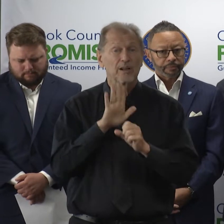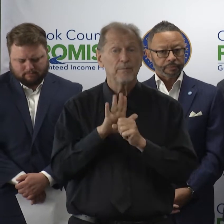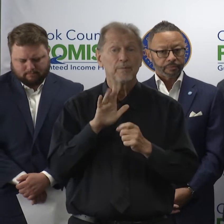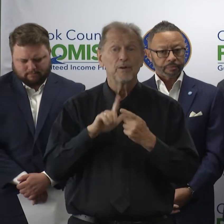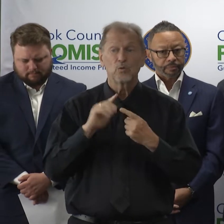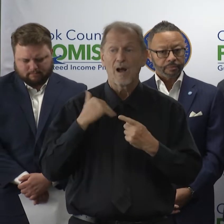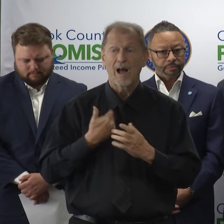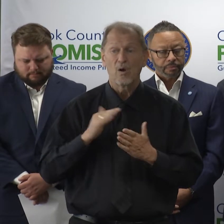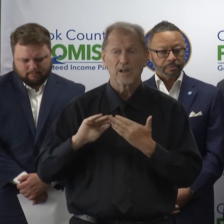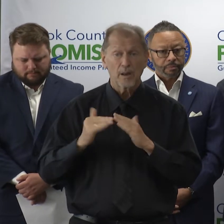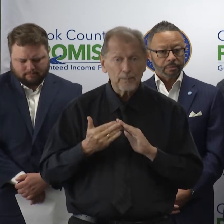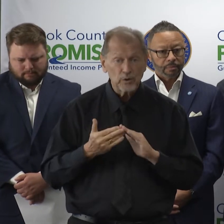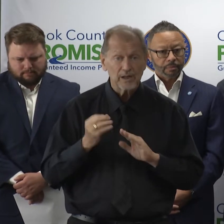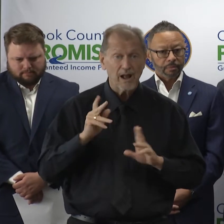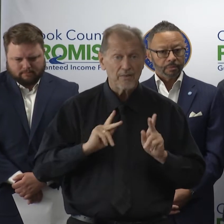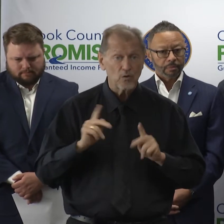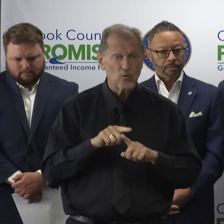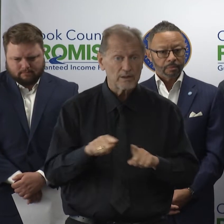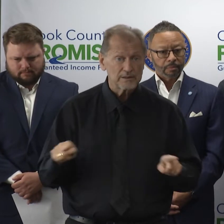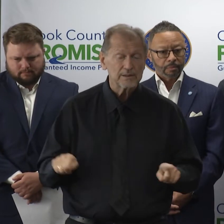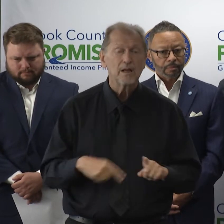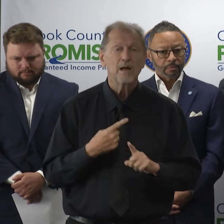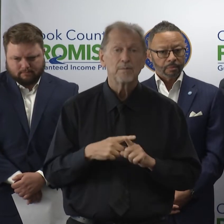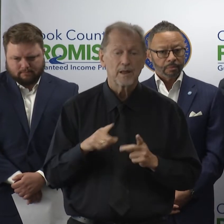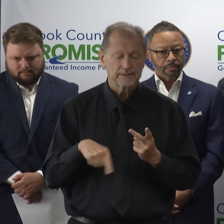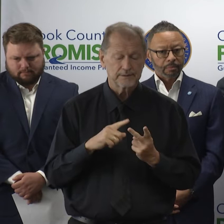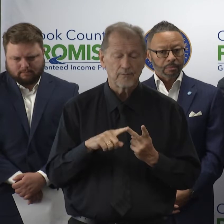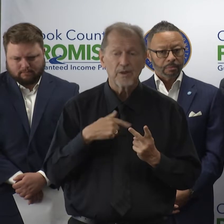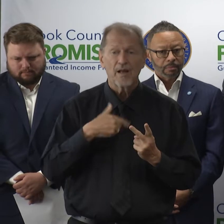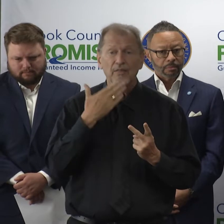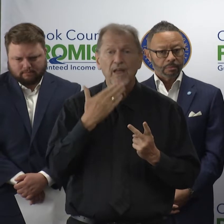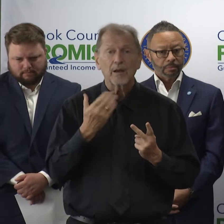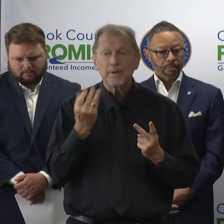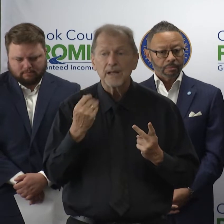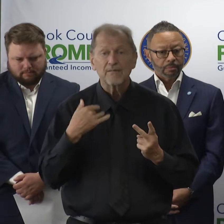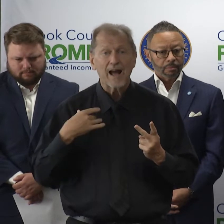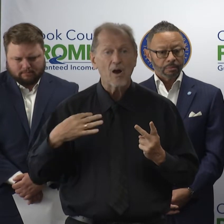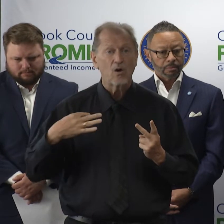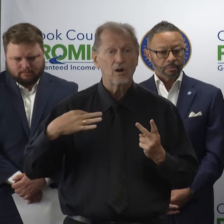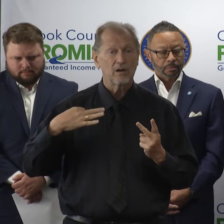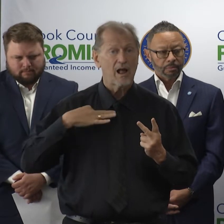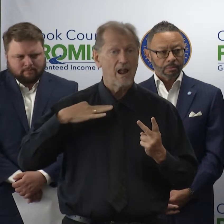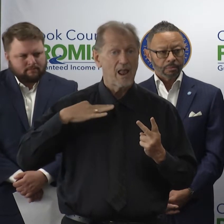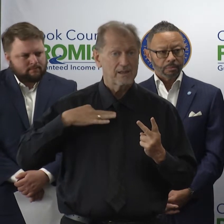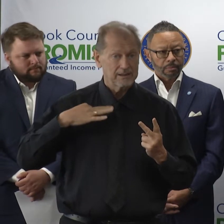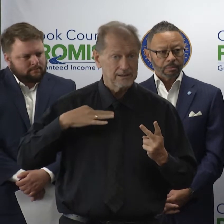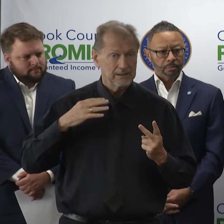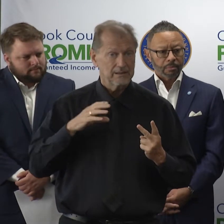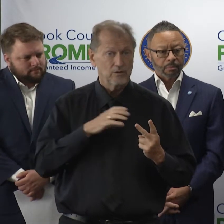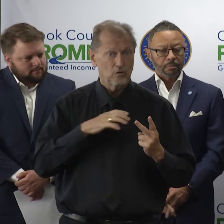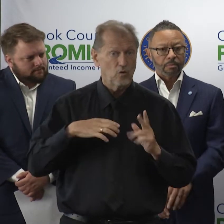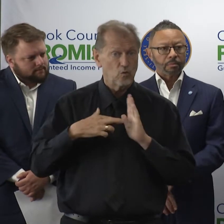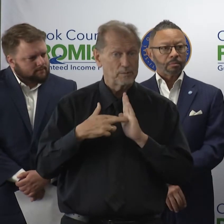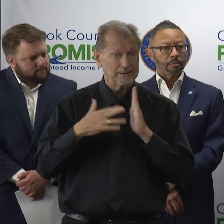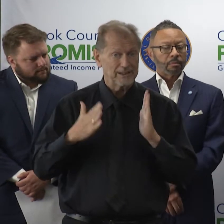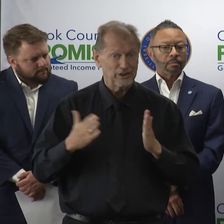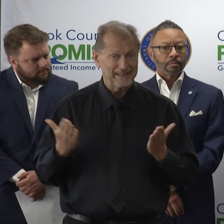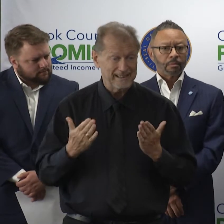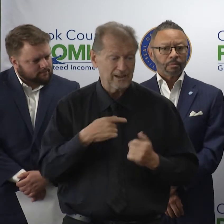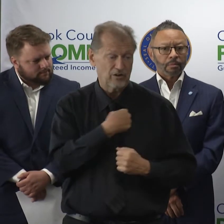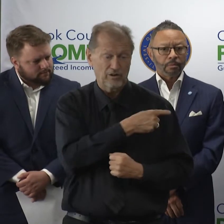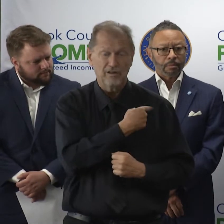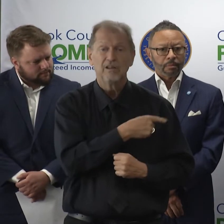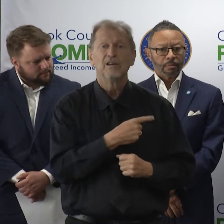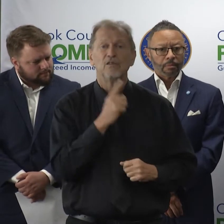to our communities and our residents. I want to thank many of our elected officials that are here today for their support and for their